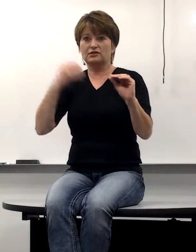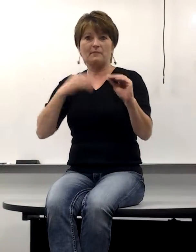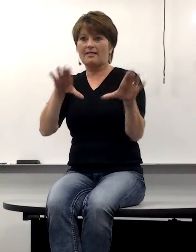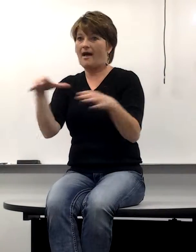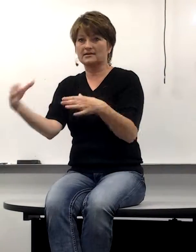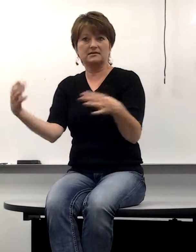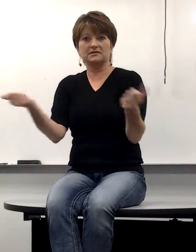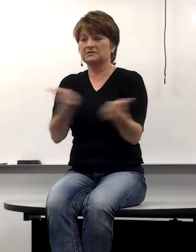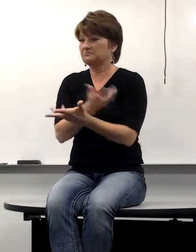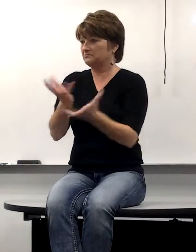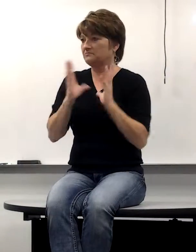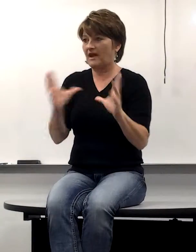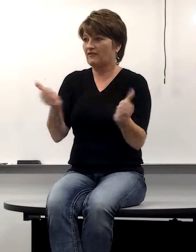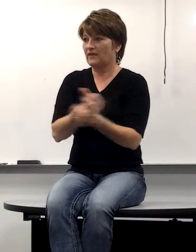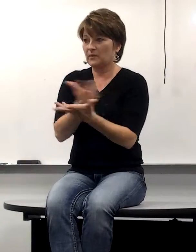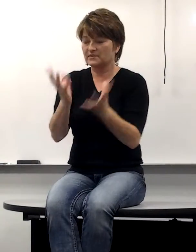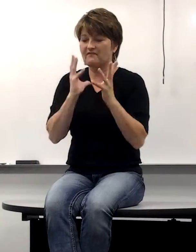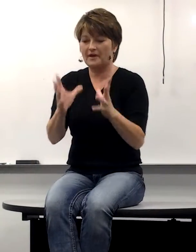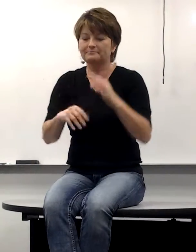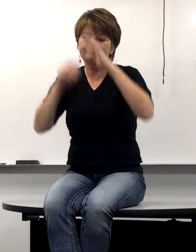So I would come to work, everything was fine.